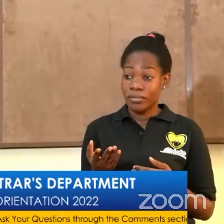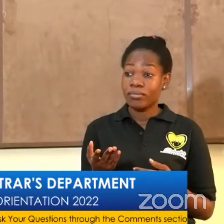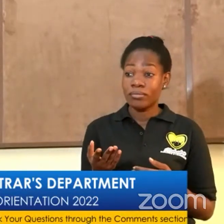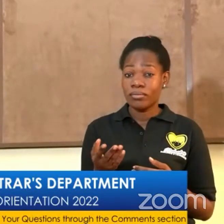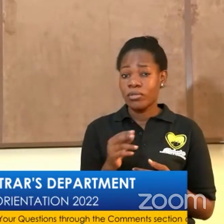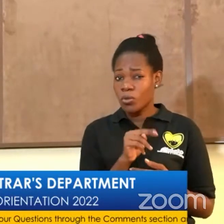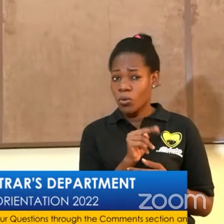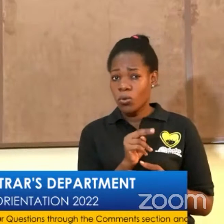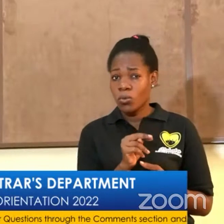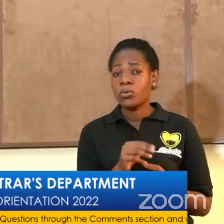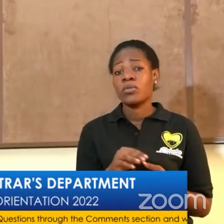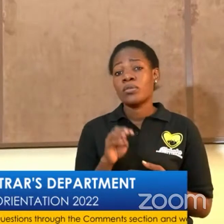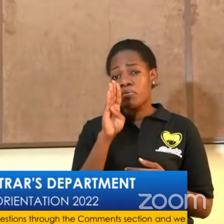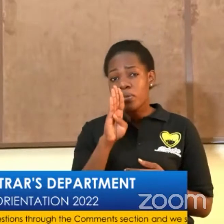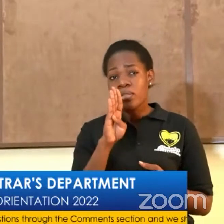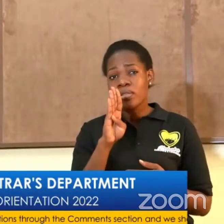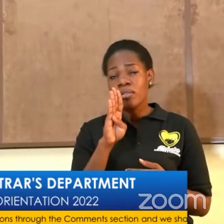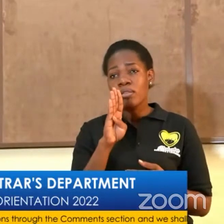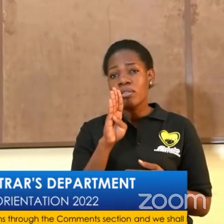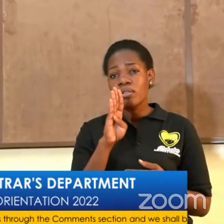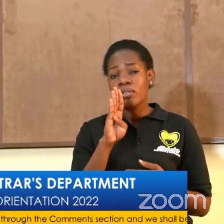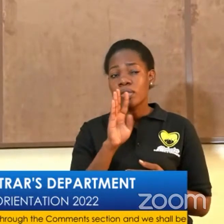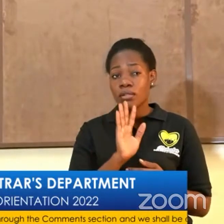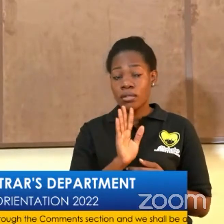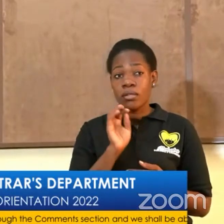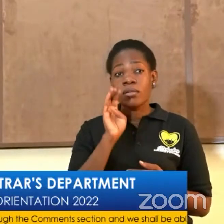No, it is double